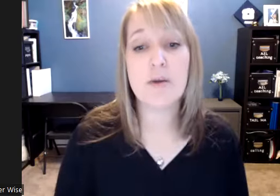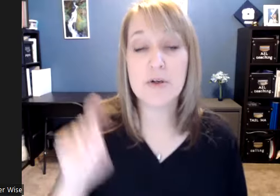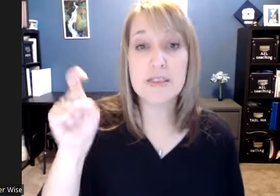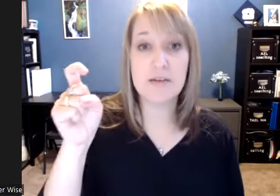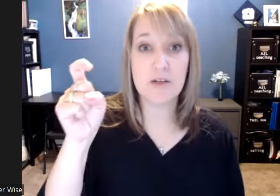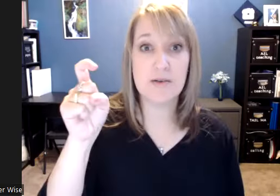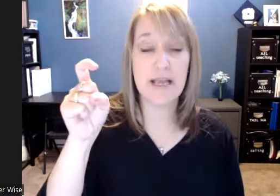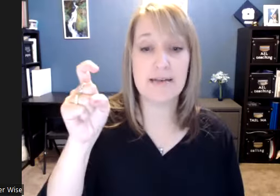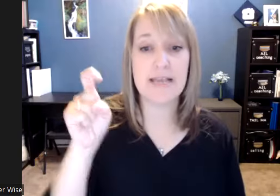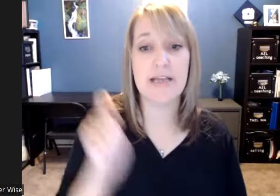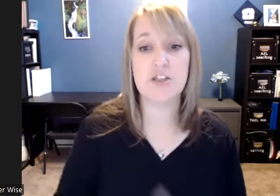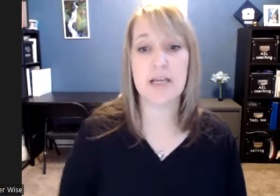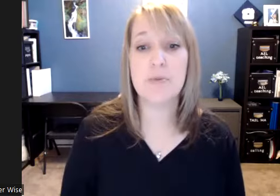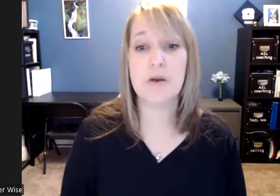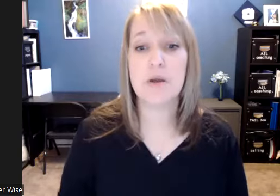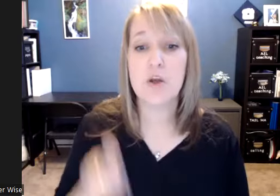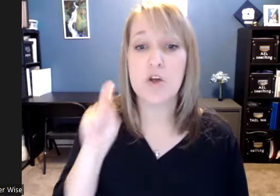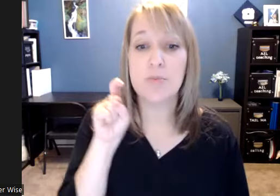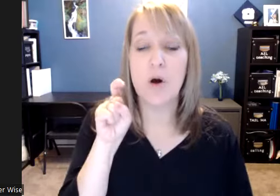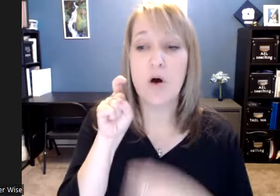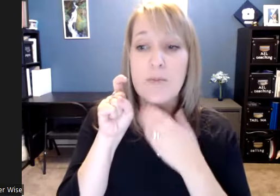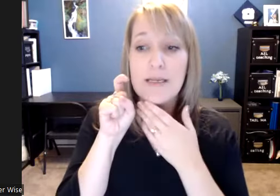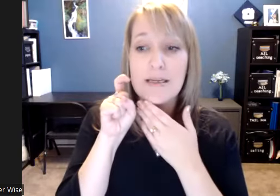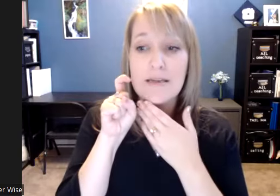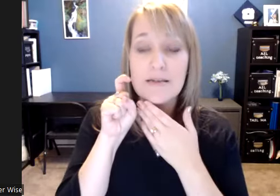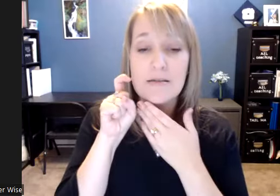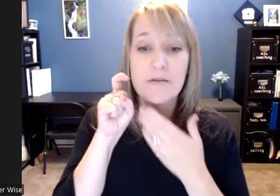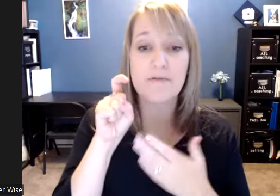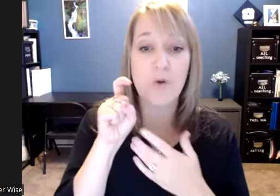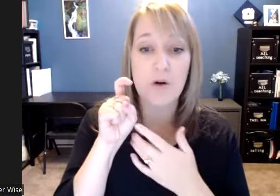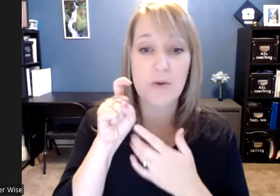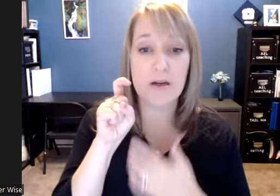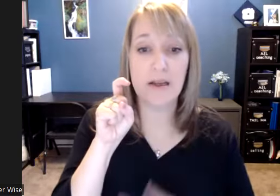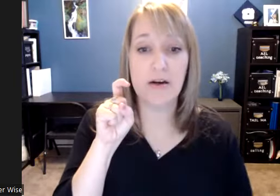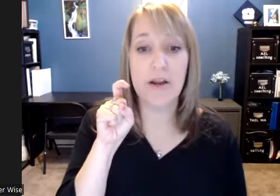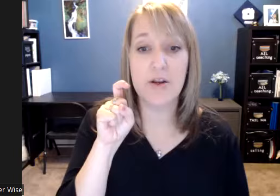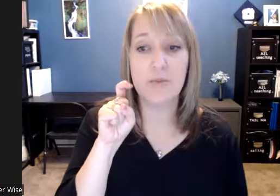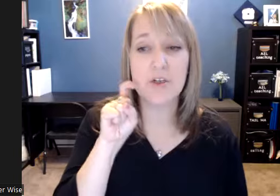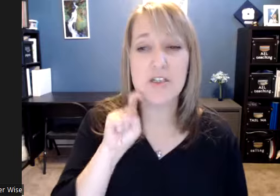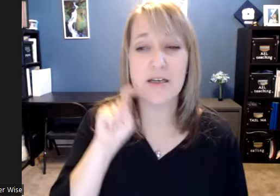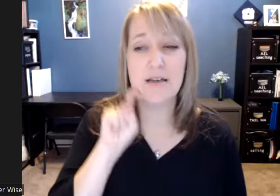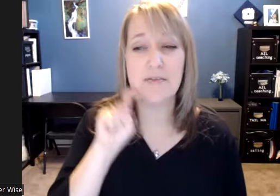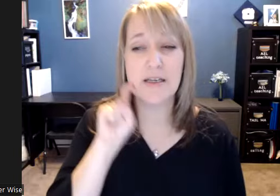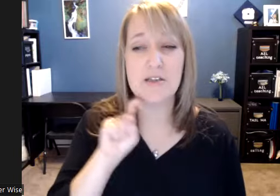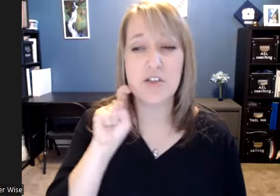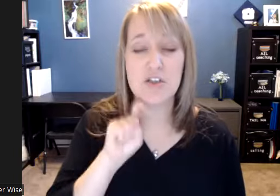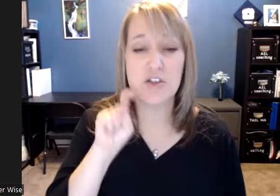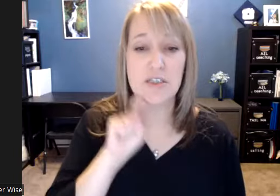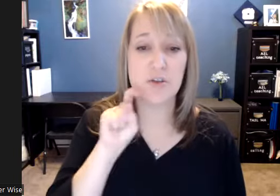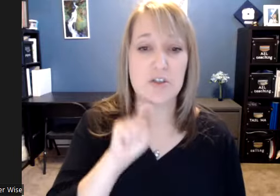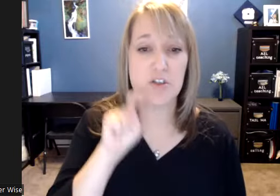Rubber is also an X hand shape. Your palm is forward here, and you brush it kind of against your chin or your